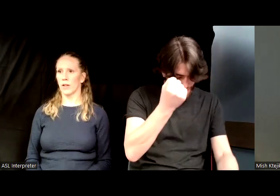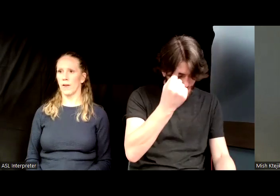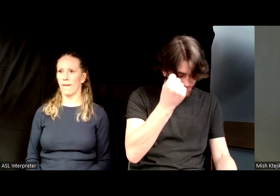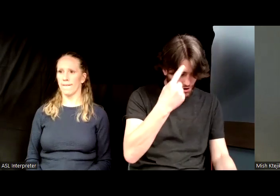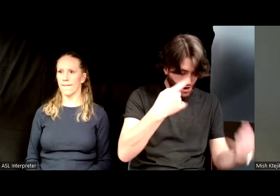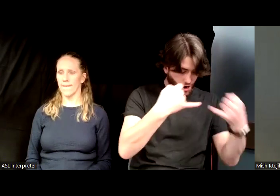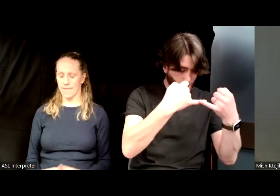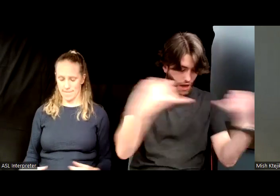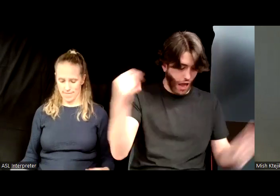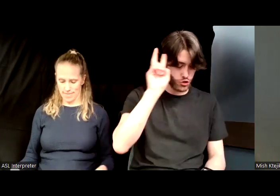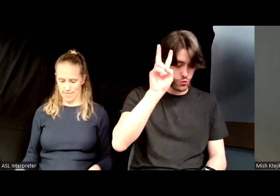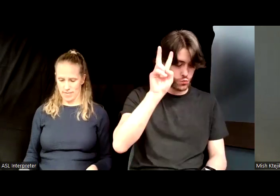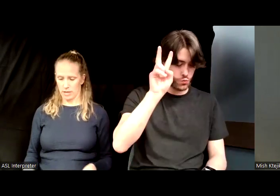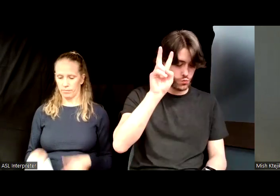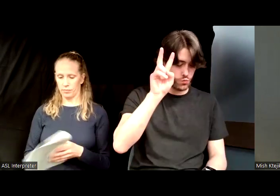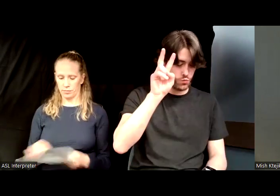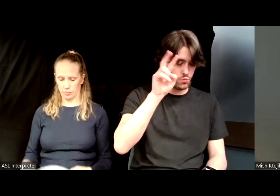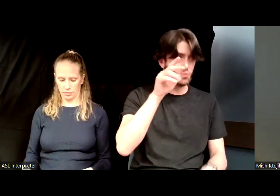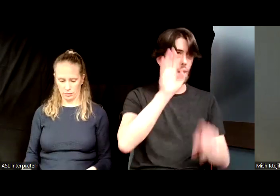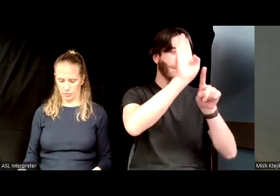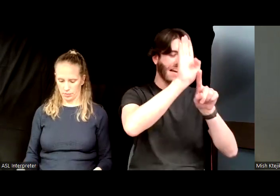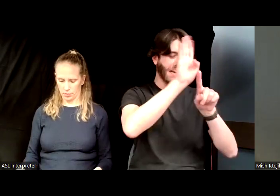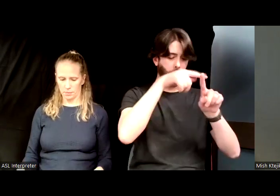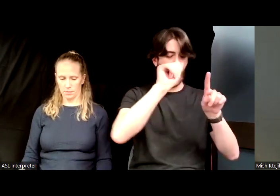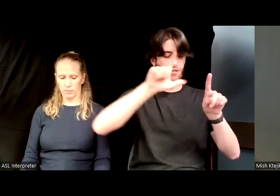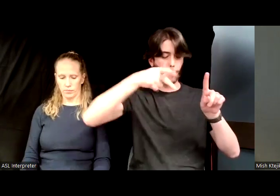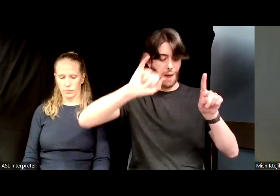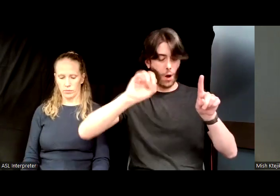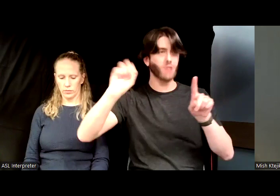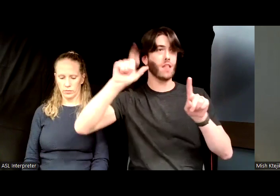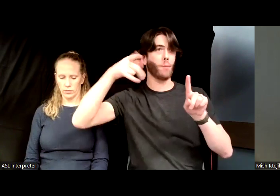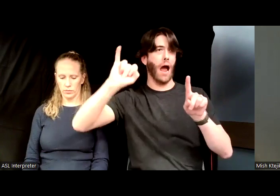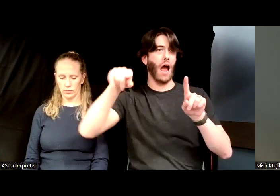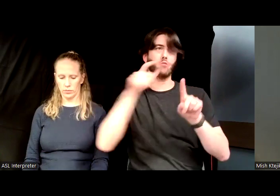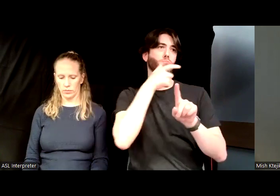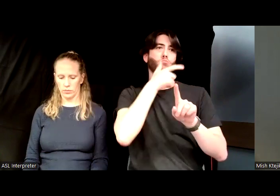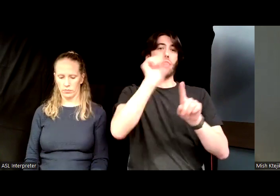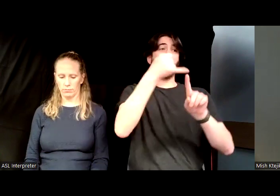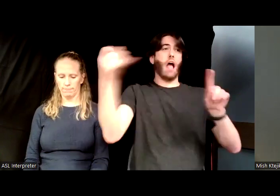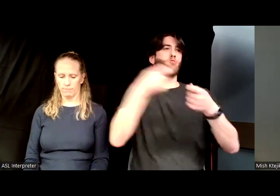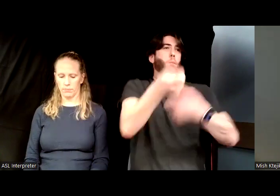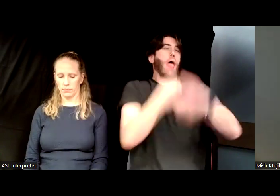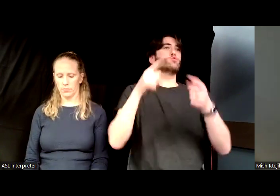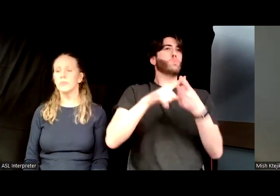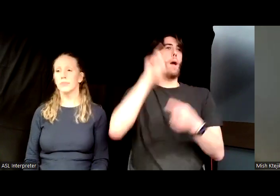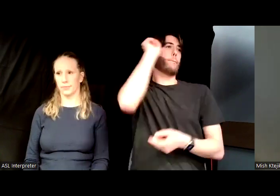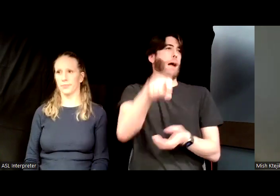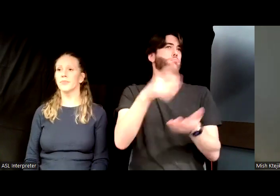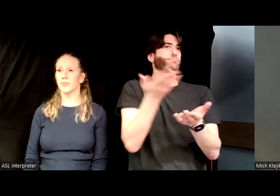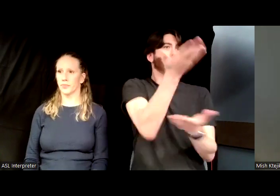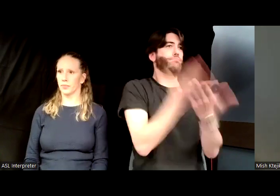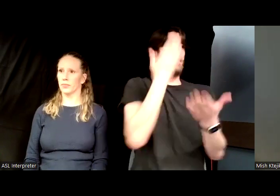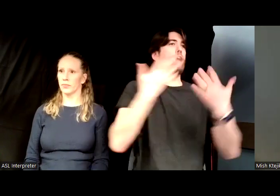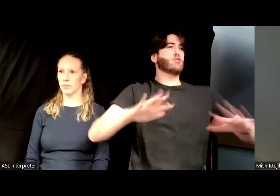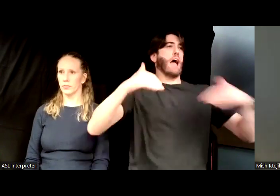see, page 11, line 2. B, the ASLPI and SLPI, maybe